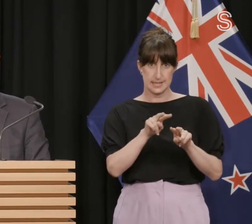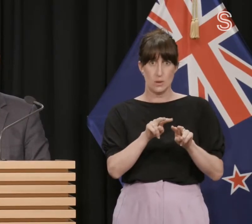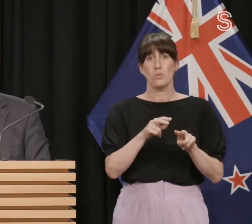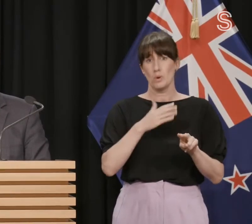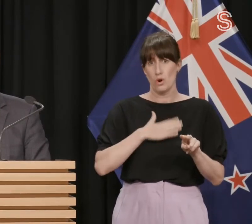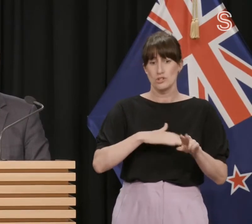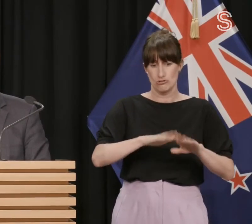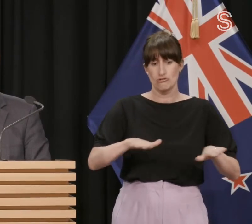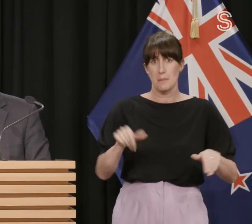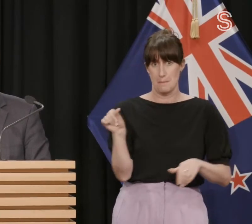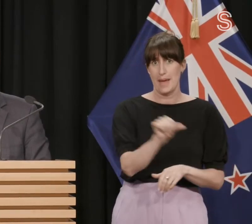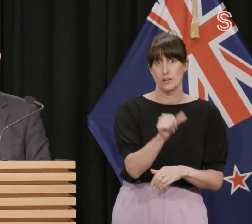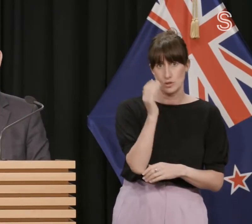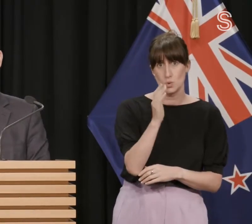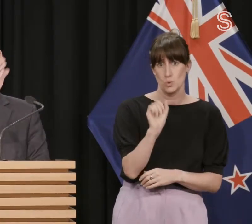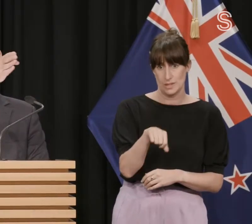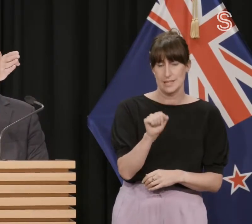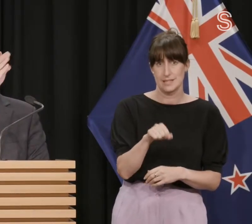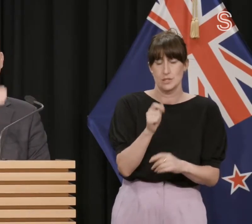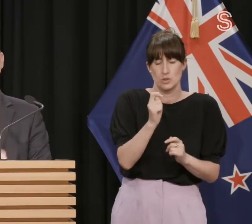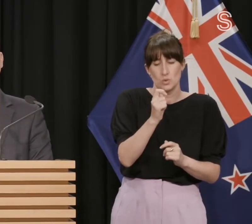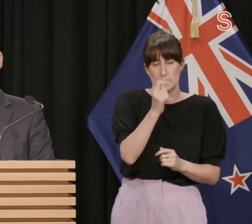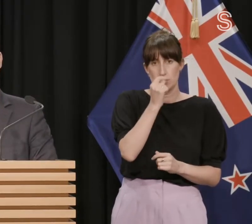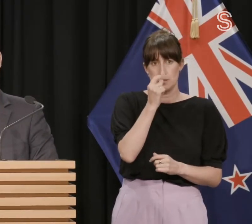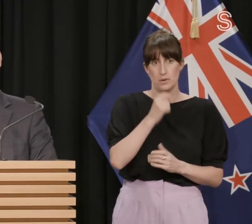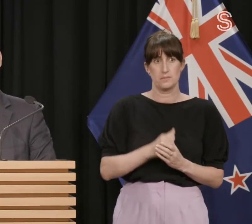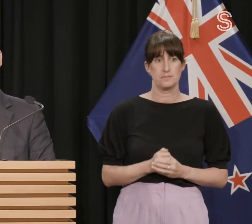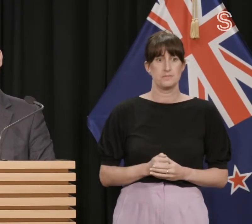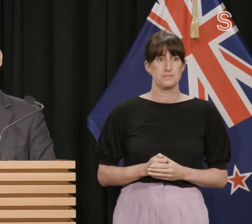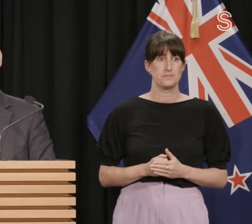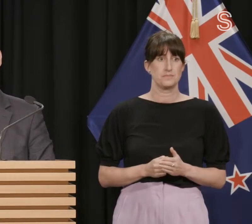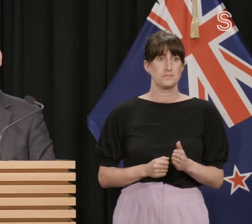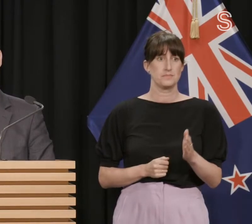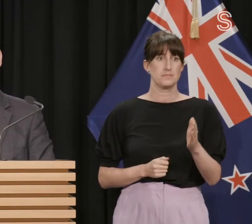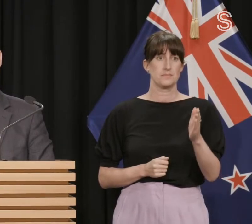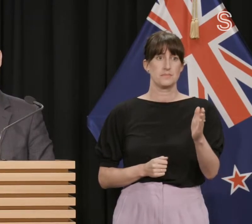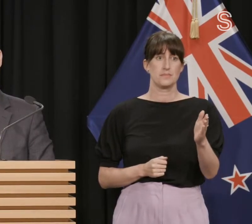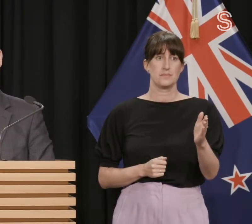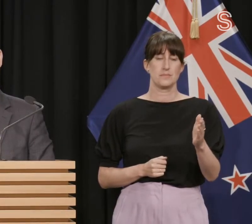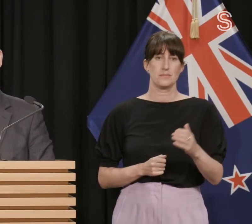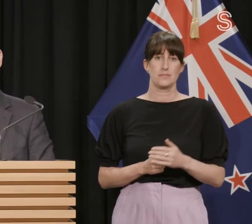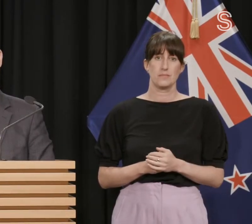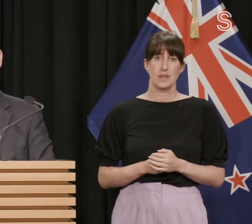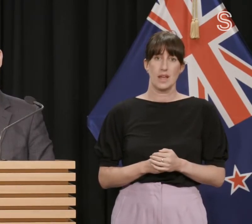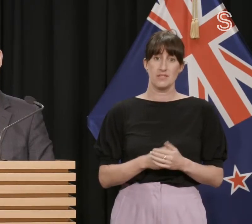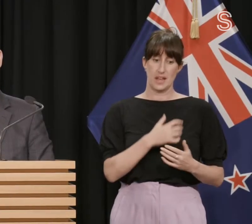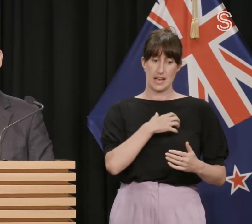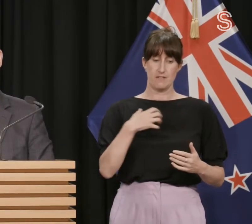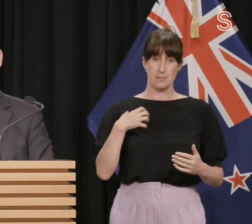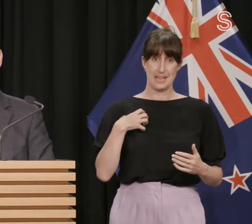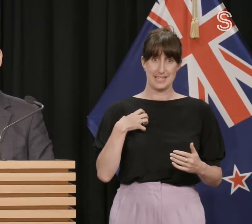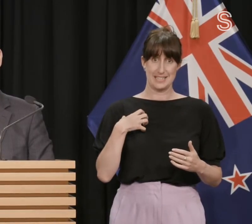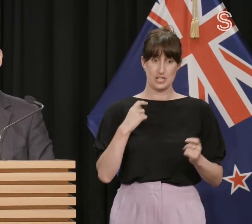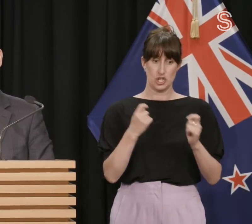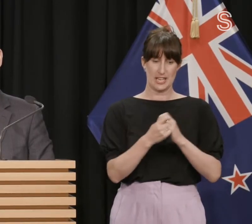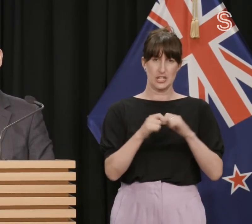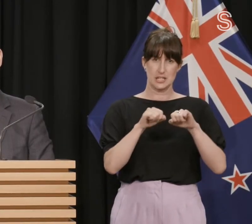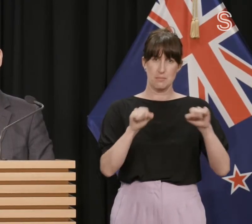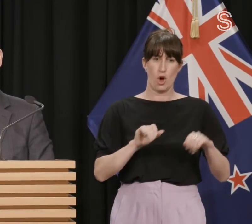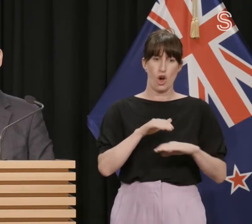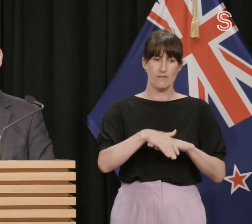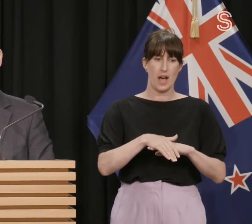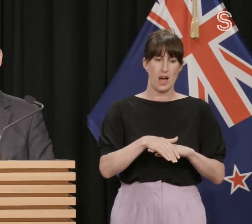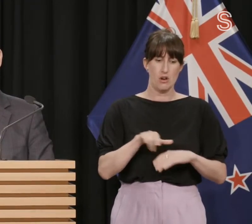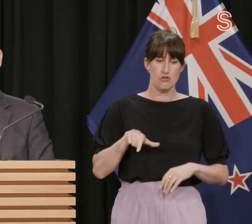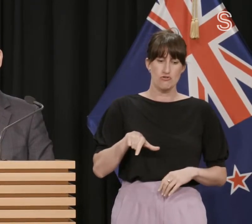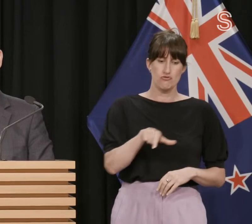back into their learning as quickly as possible. Are you comfortable with that? The government's ending the road user charge discount tomorrow. Truck industry says that